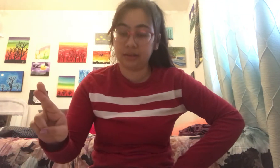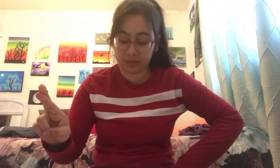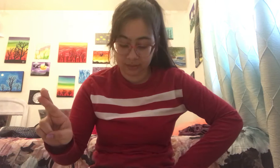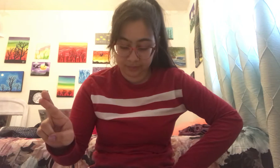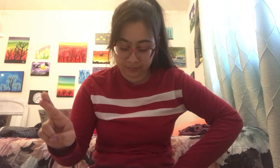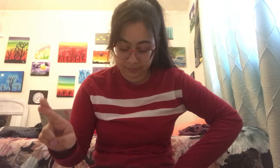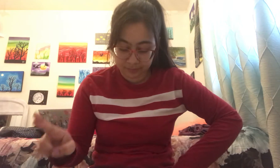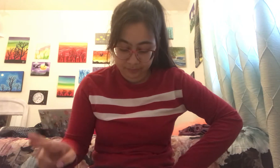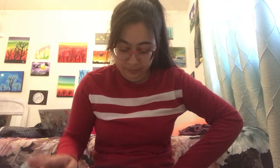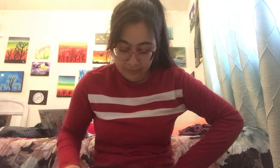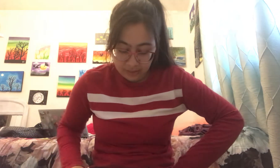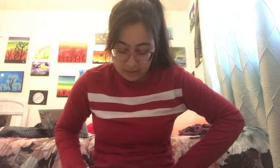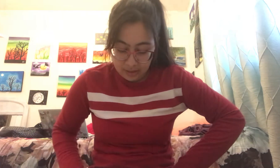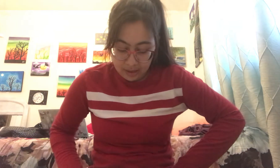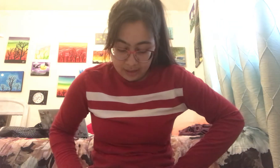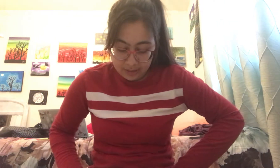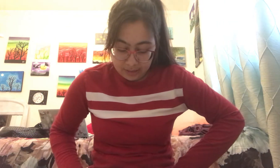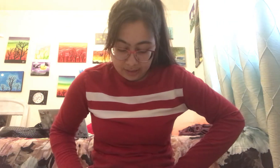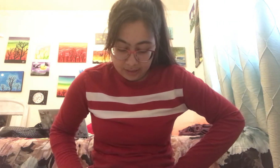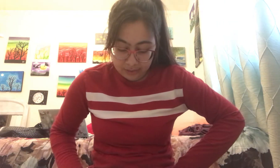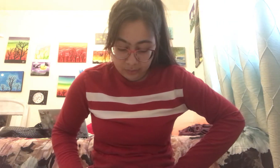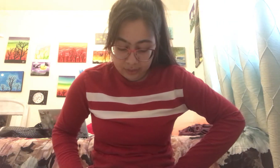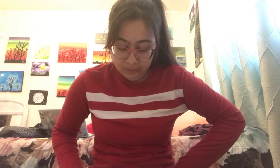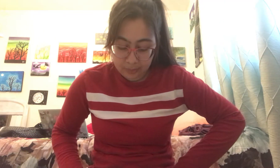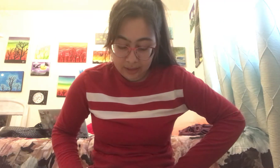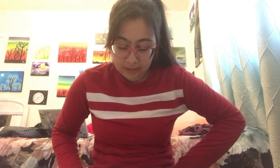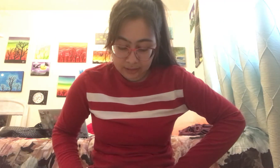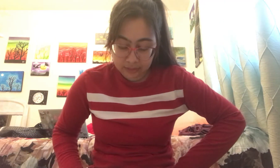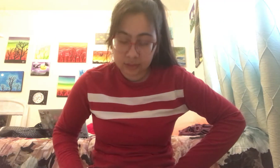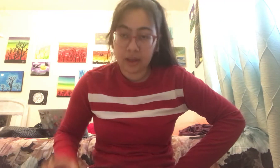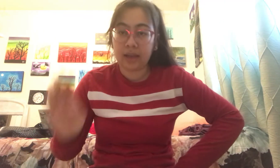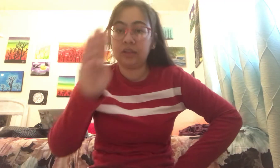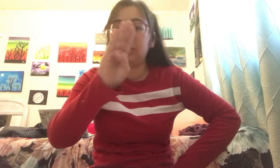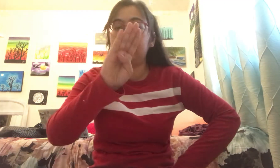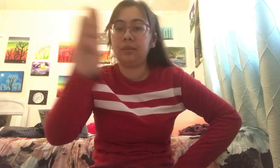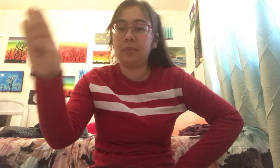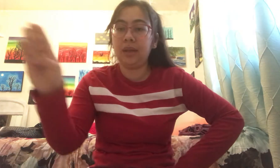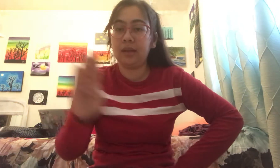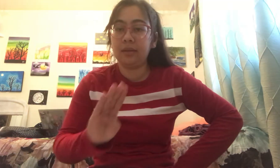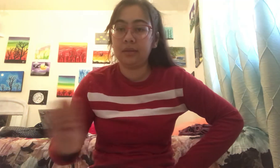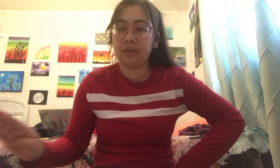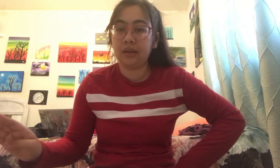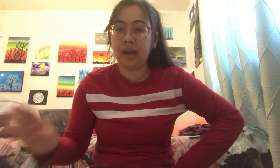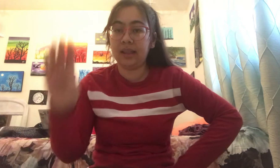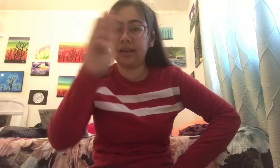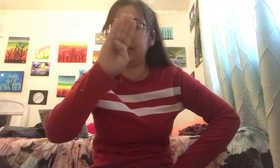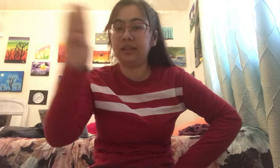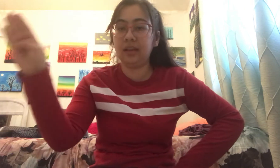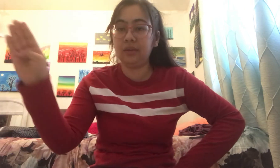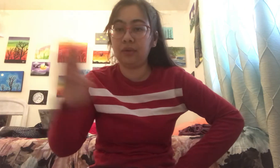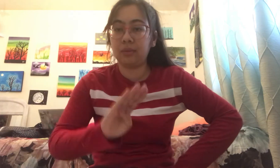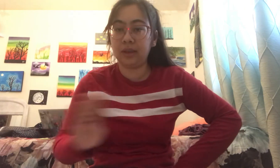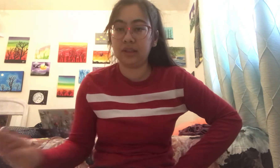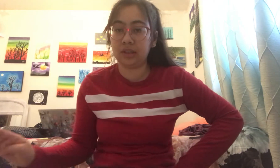and then the next one is Belize and it's just B and then a Z formation